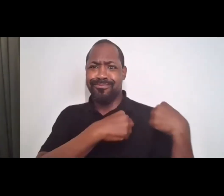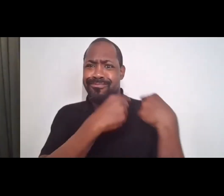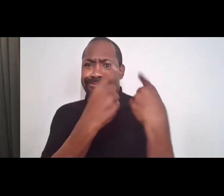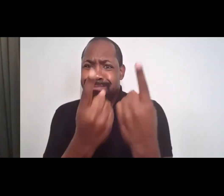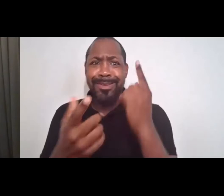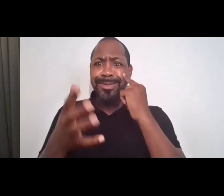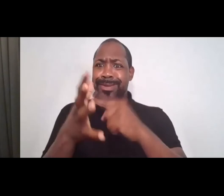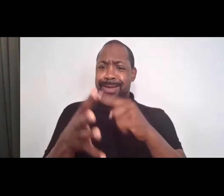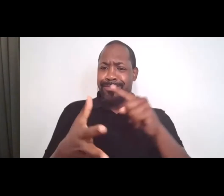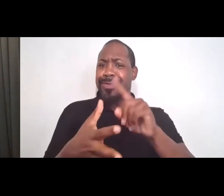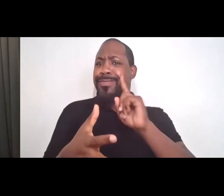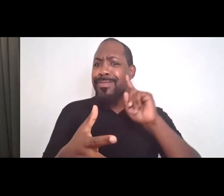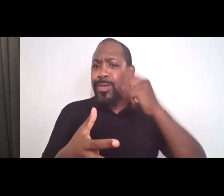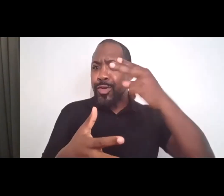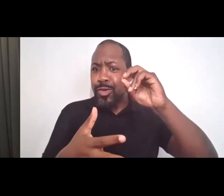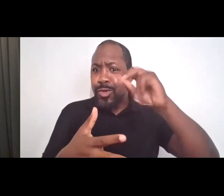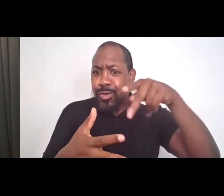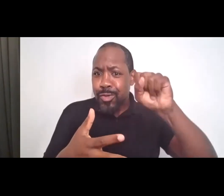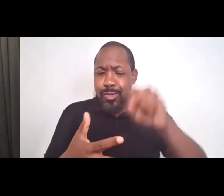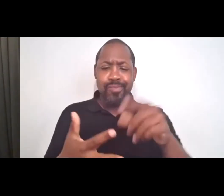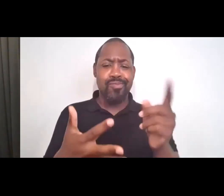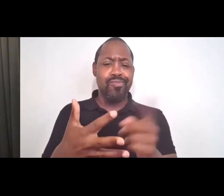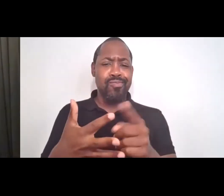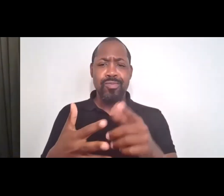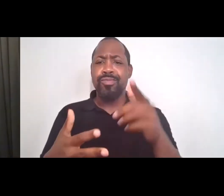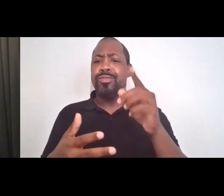website or on Facebook, and the ads do not seem to bring in,